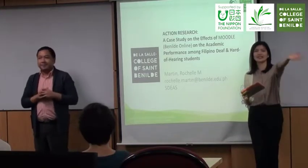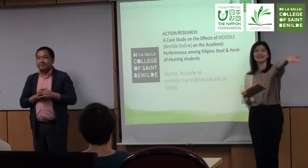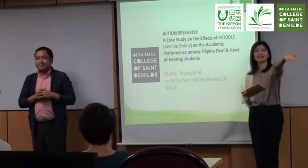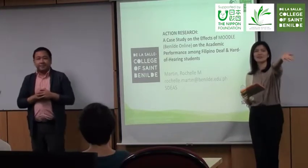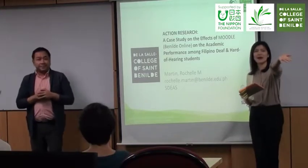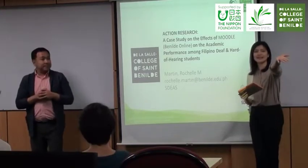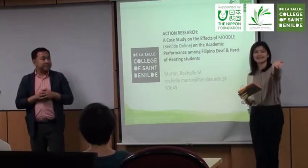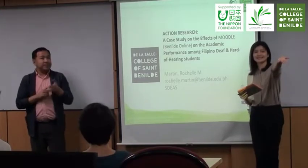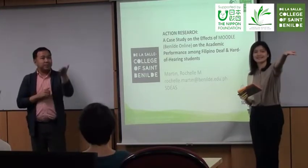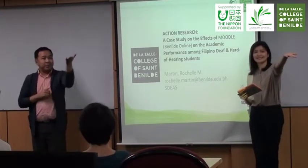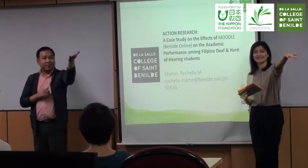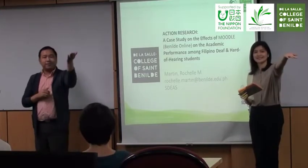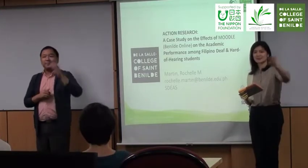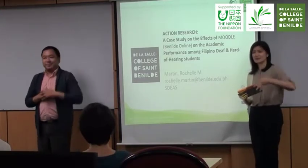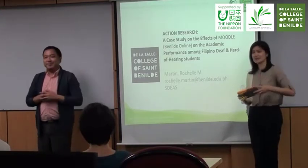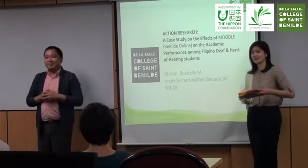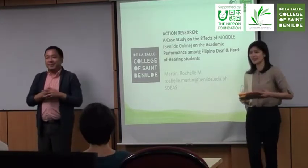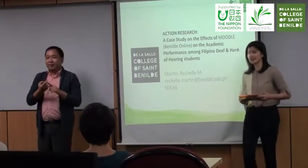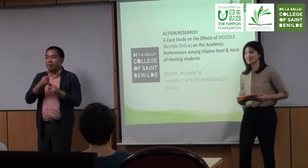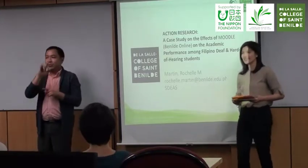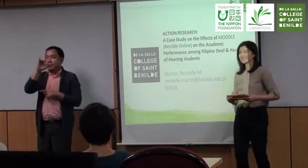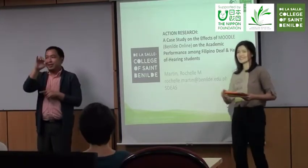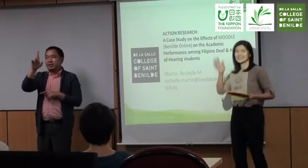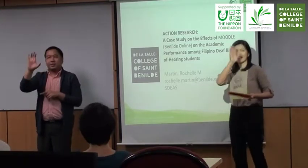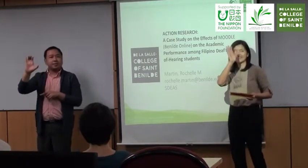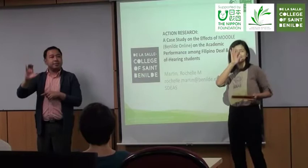So there they are at the back.